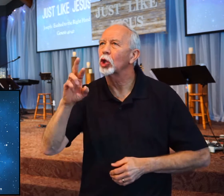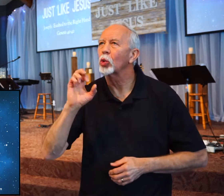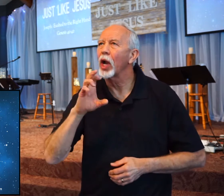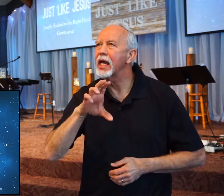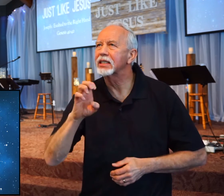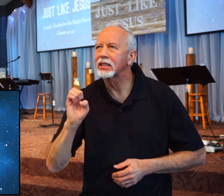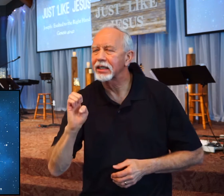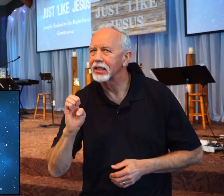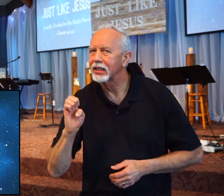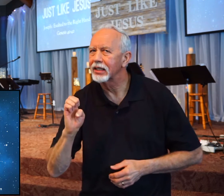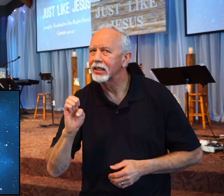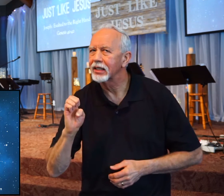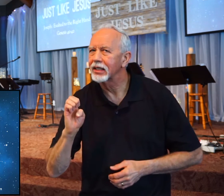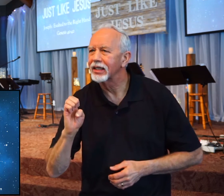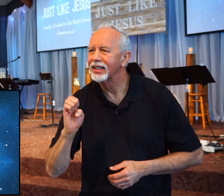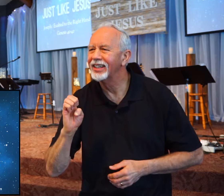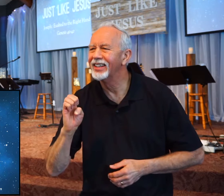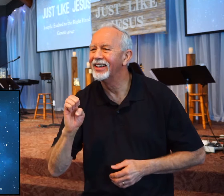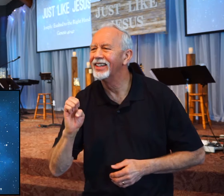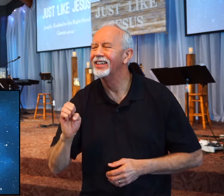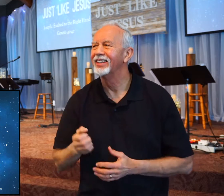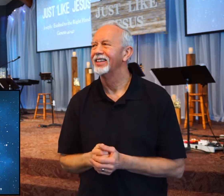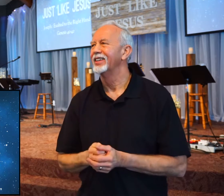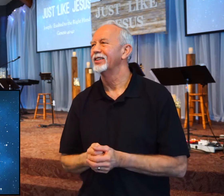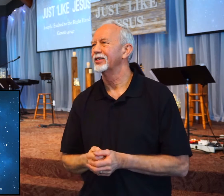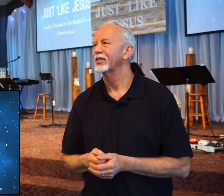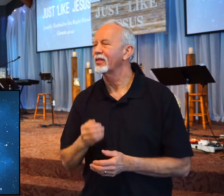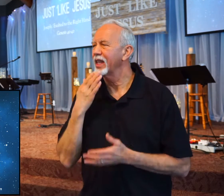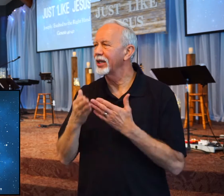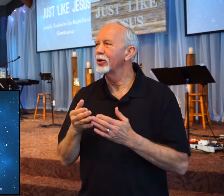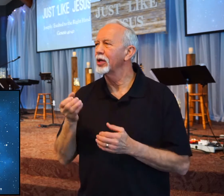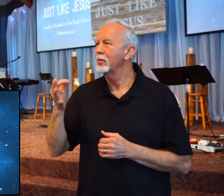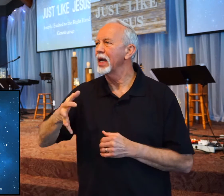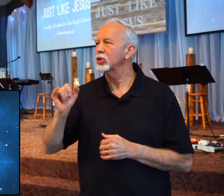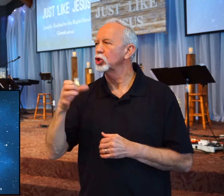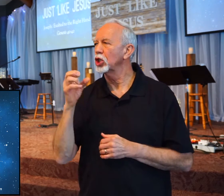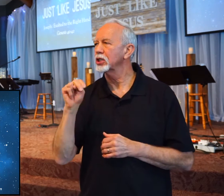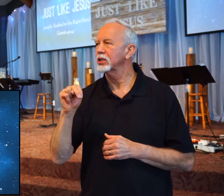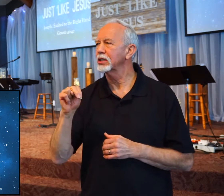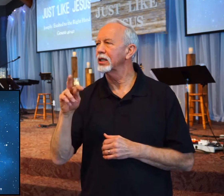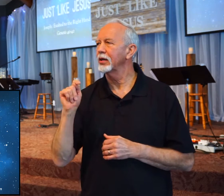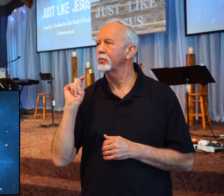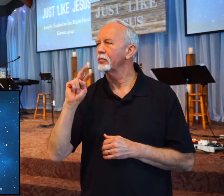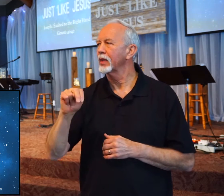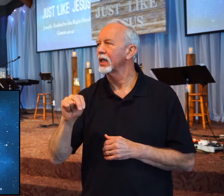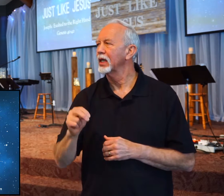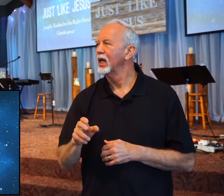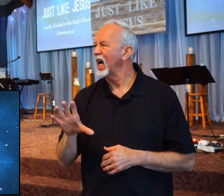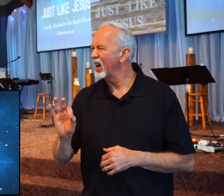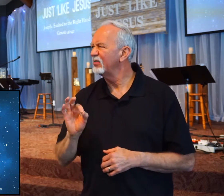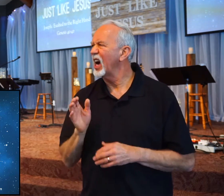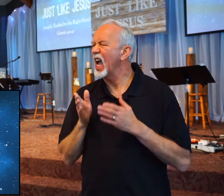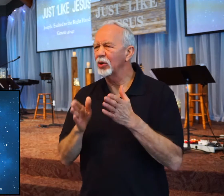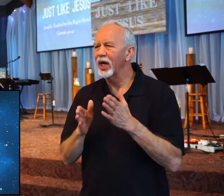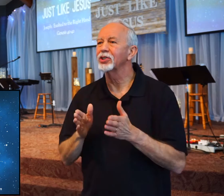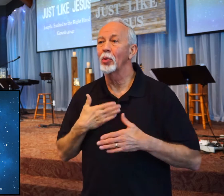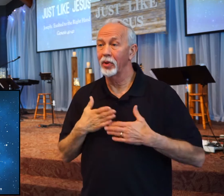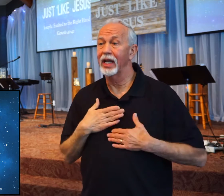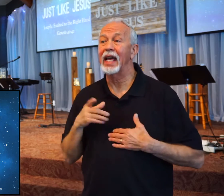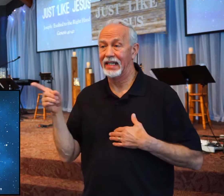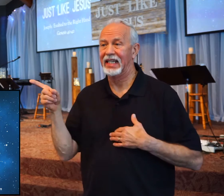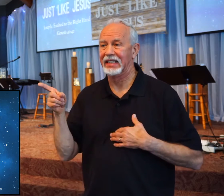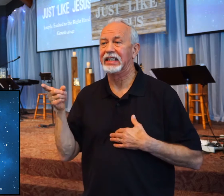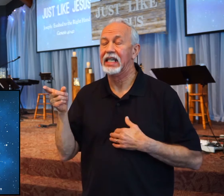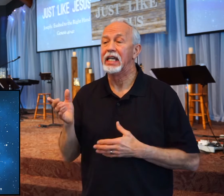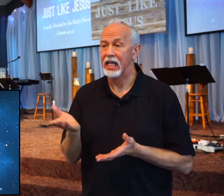We're so thankful also for Justin, Pastor Justin. Over and over again, I keep finding ways that I'm so glad he's here and don't know